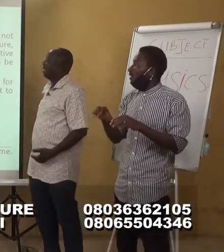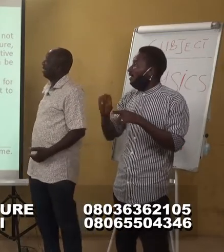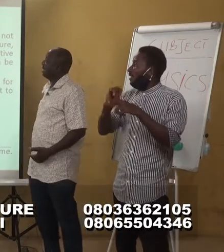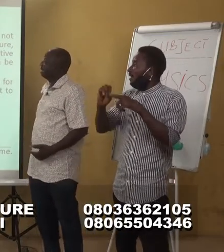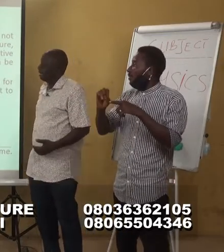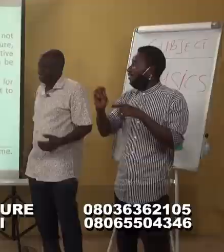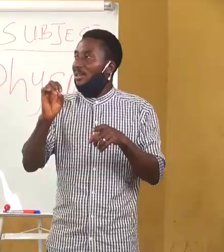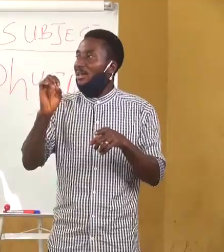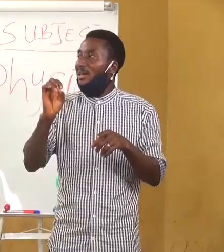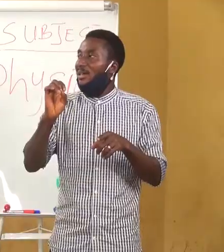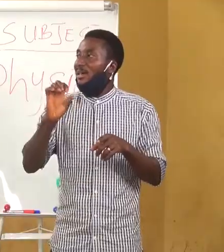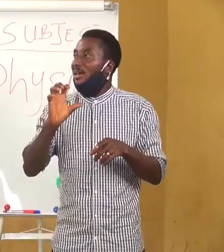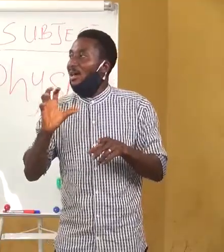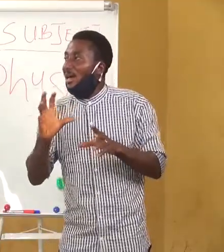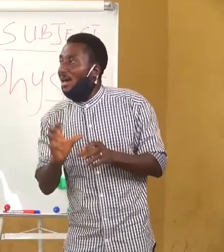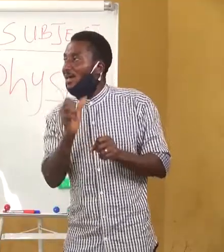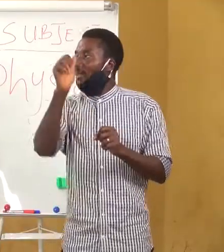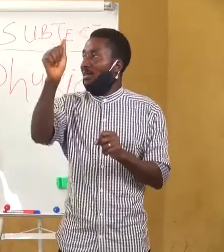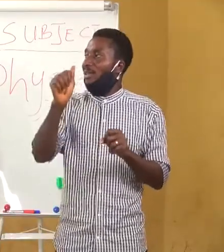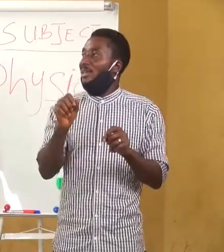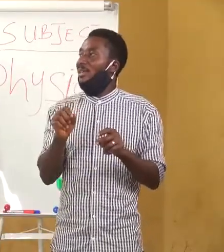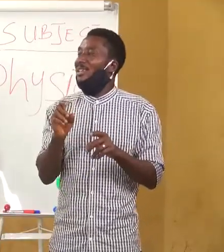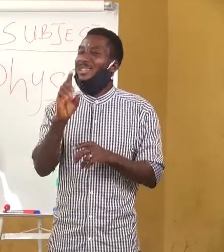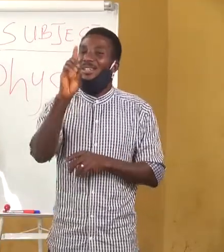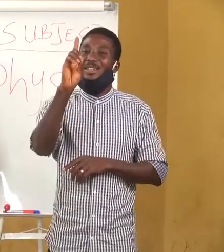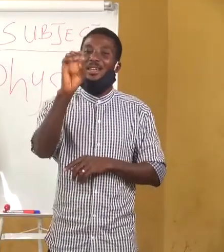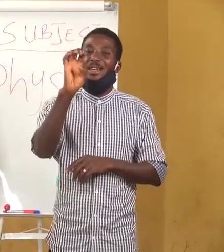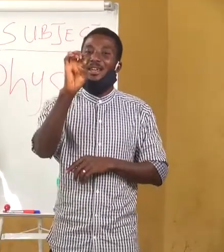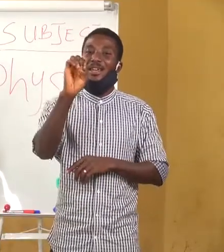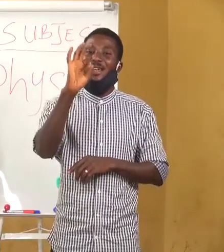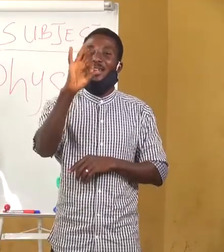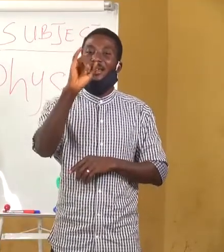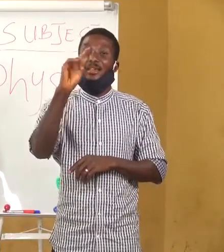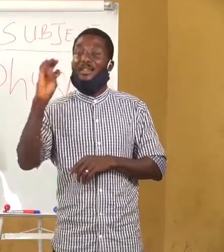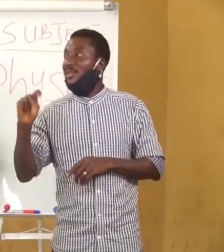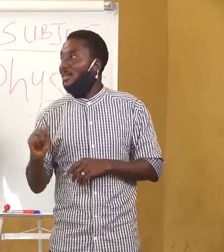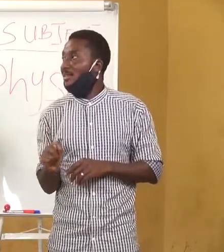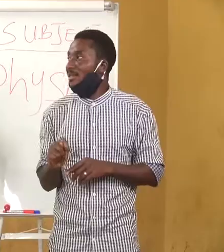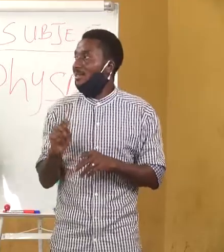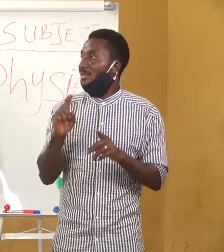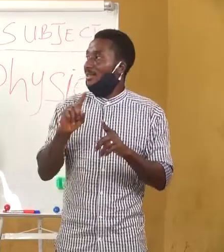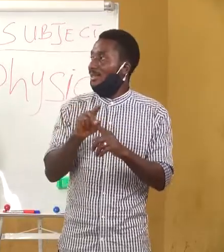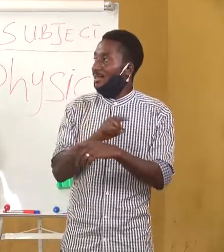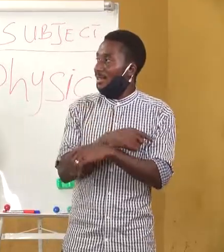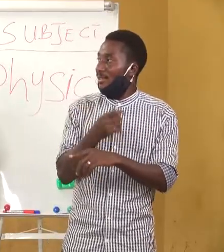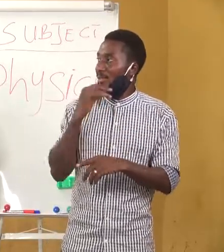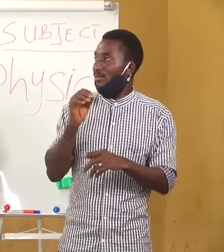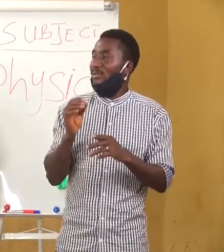saying here is this: just like we saw in our previous lesson on radioactivity